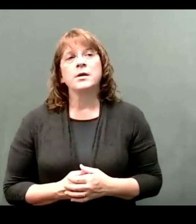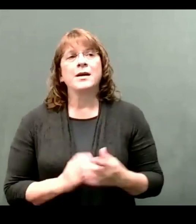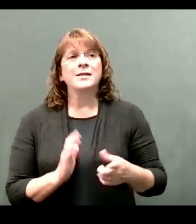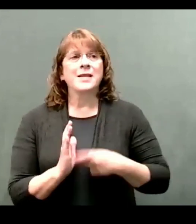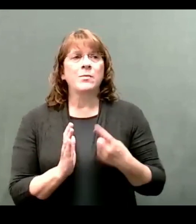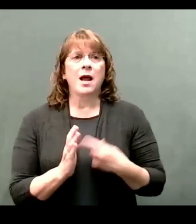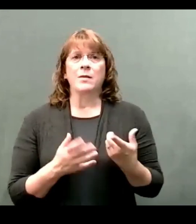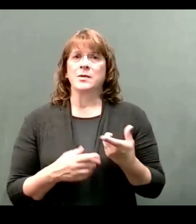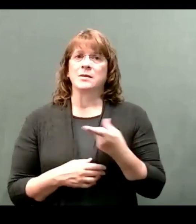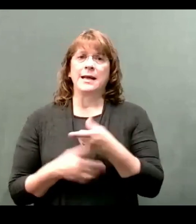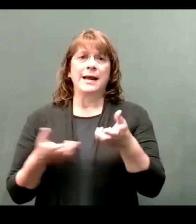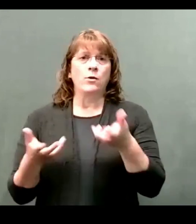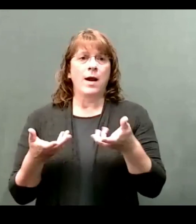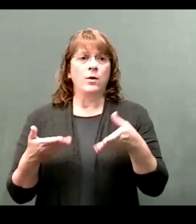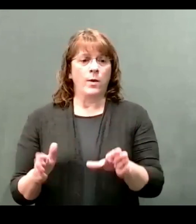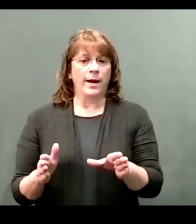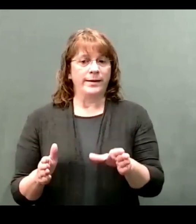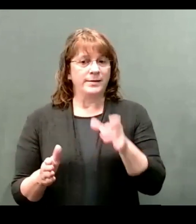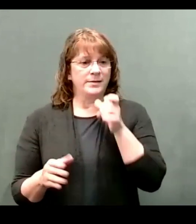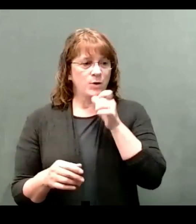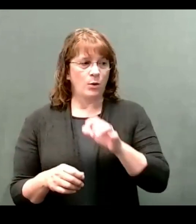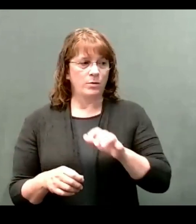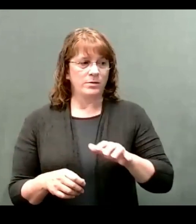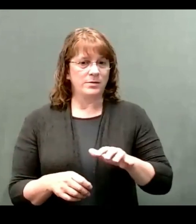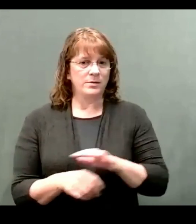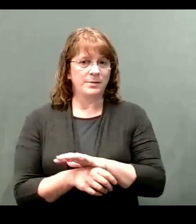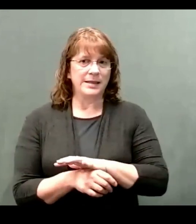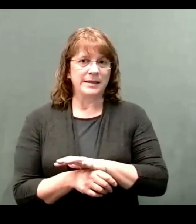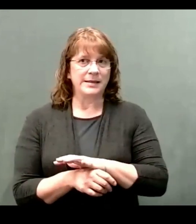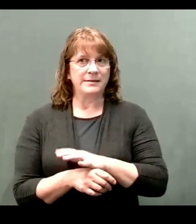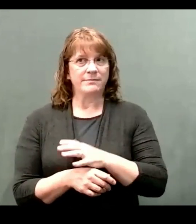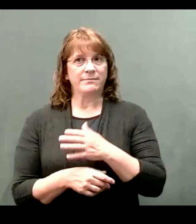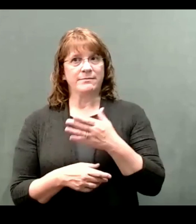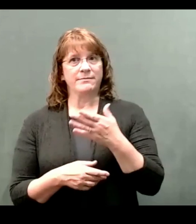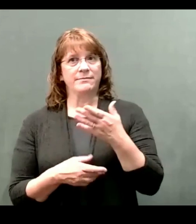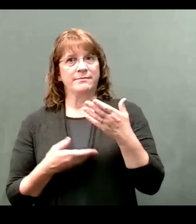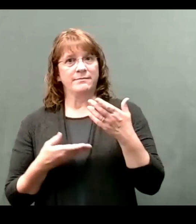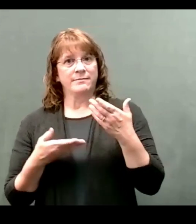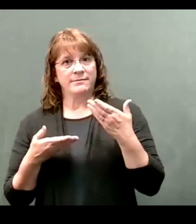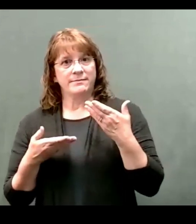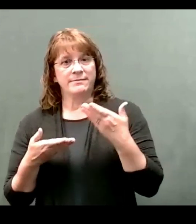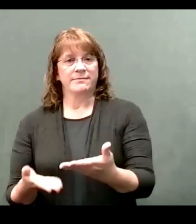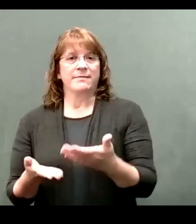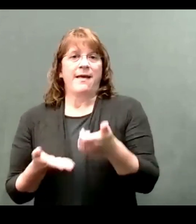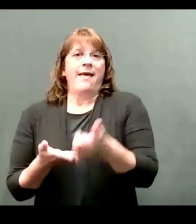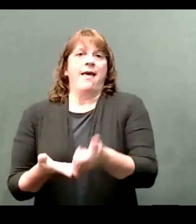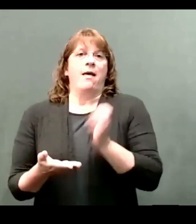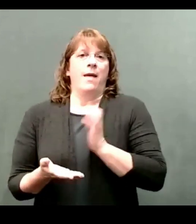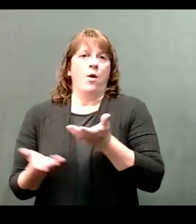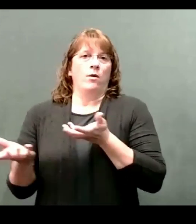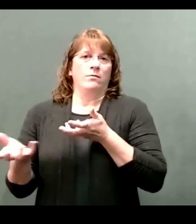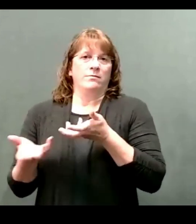and sometimes in ways that don't completely, serve our interactions with them.